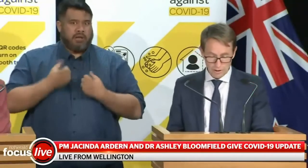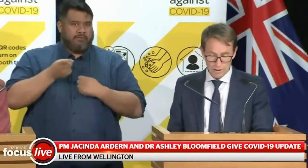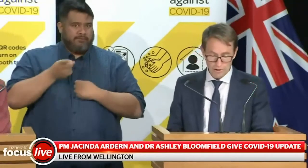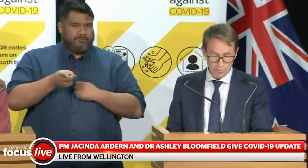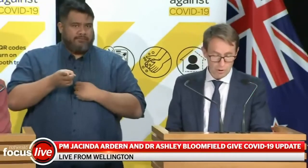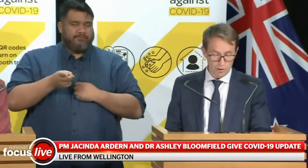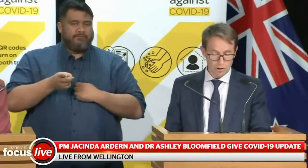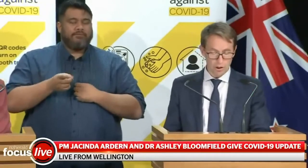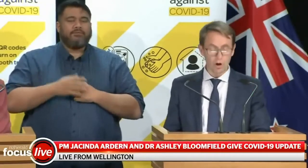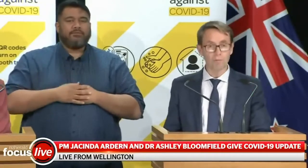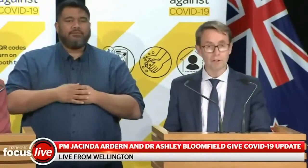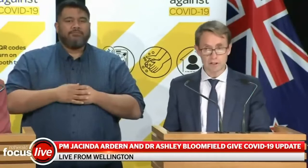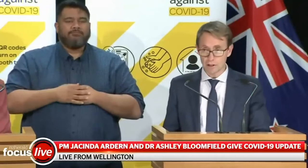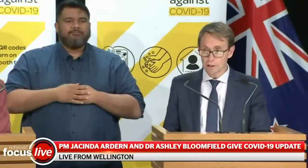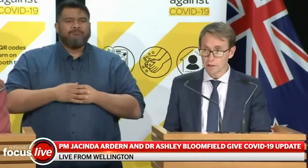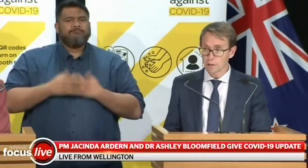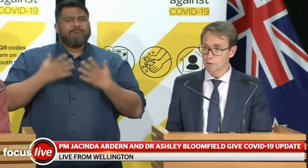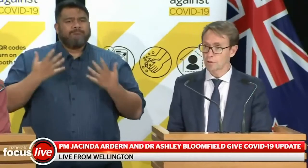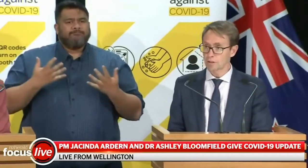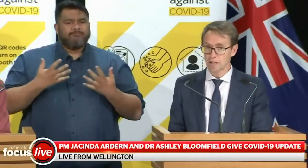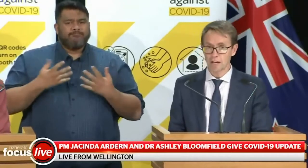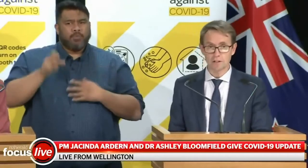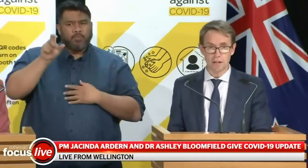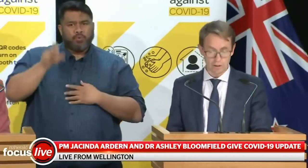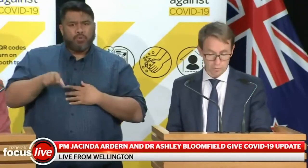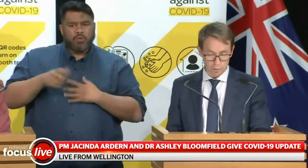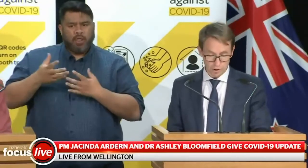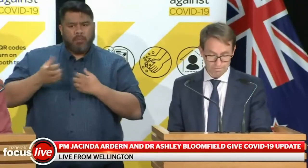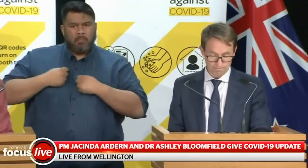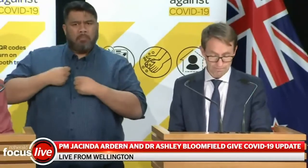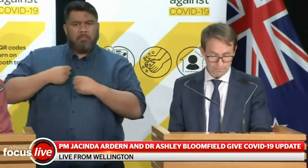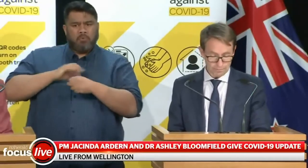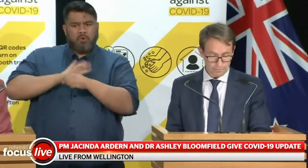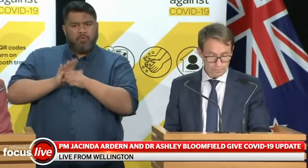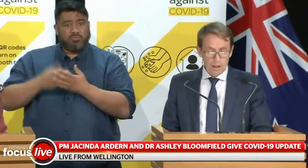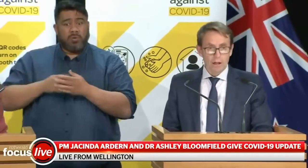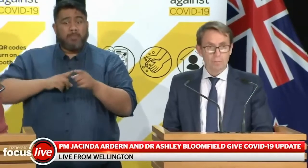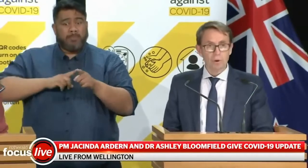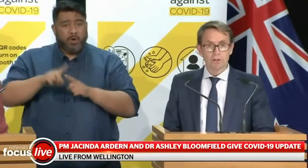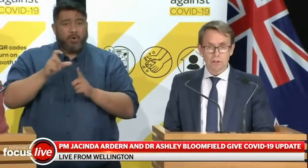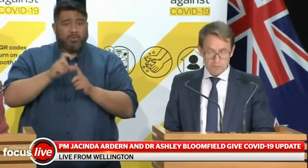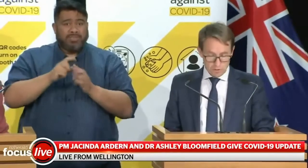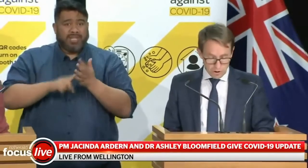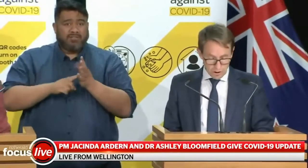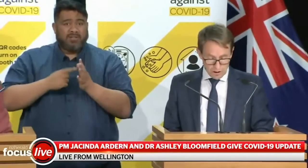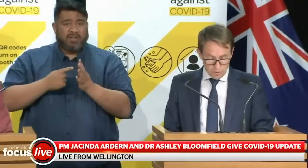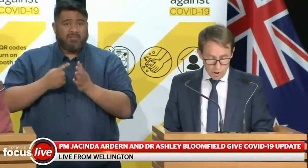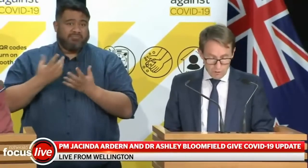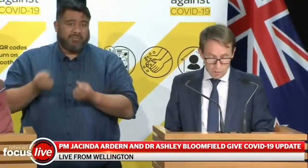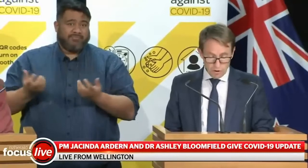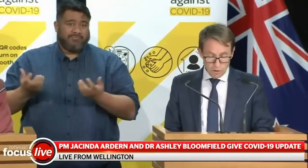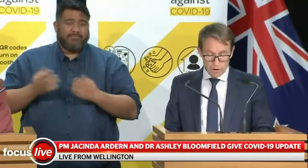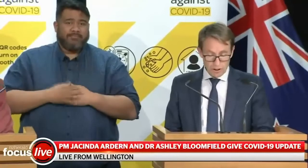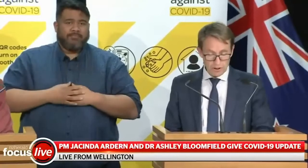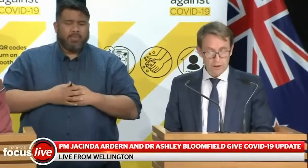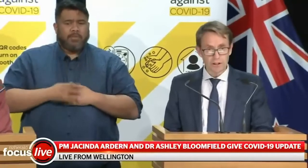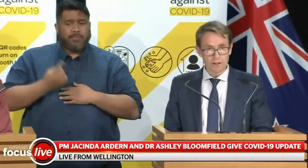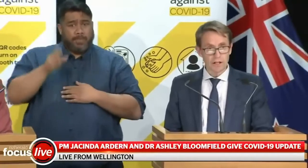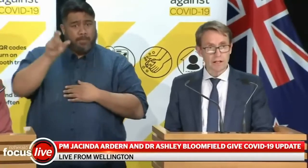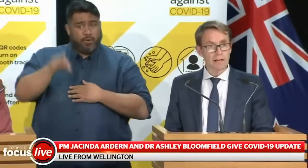the government, at this point there is no obvious link between this case and the border. The person lives with his wife, who was